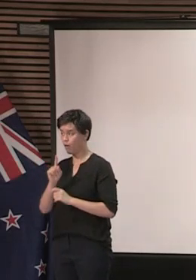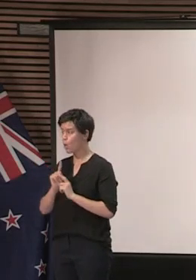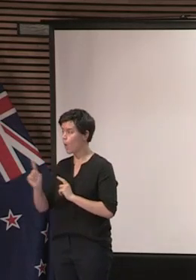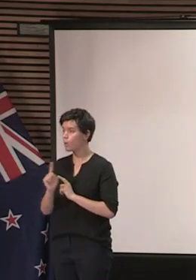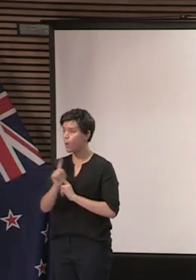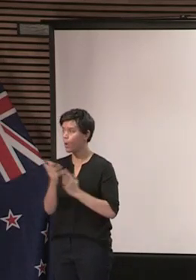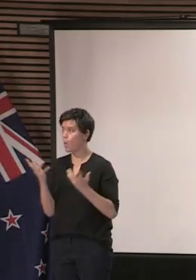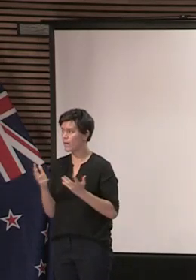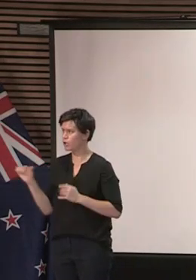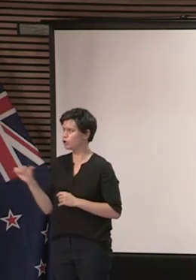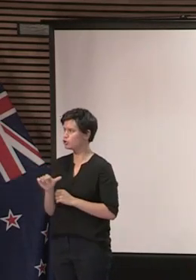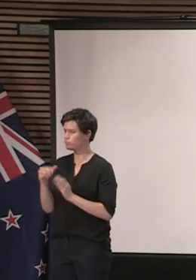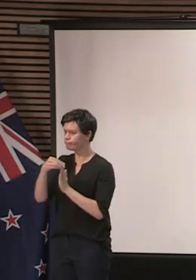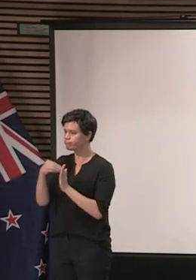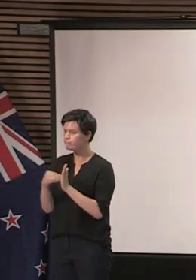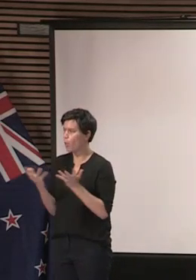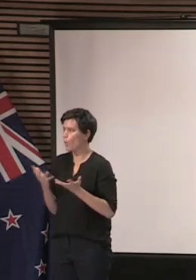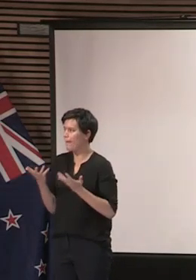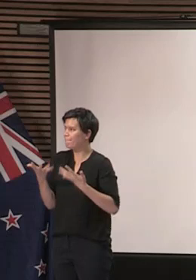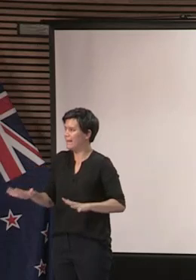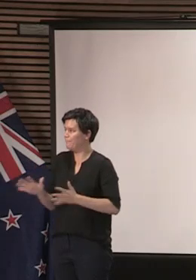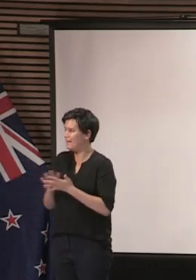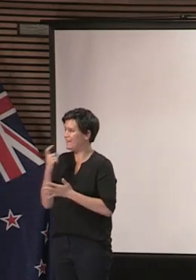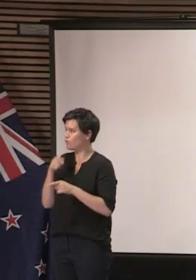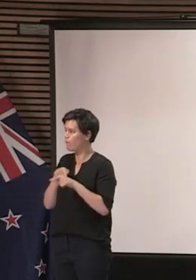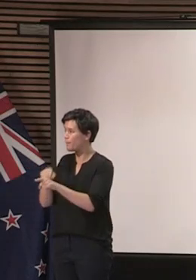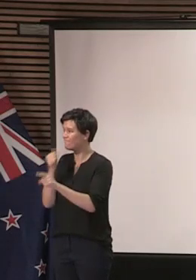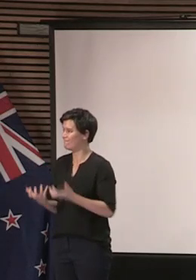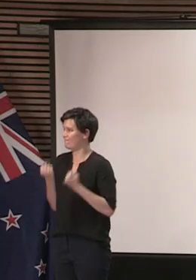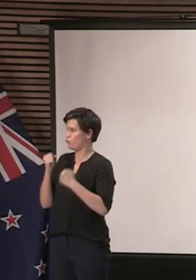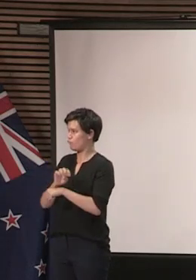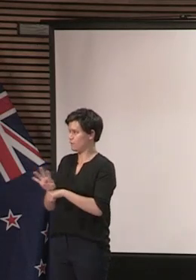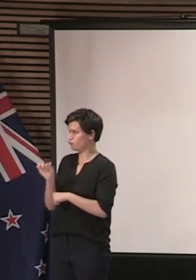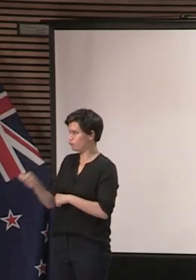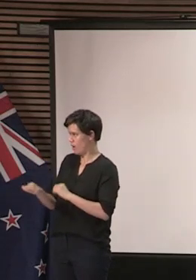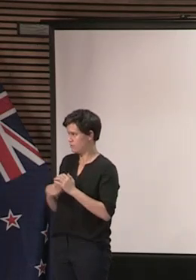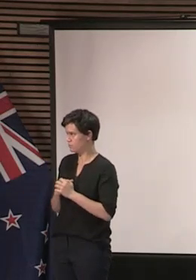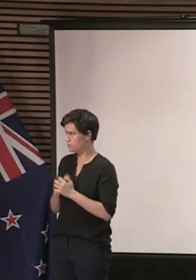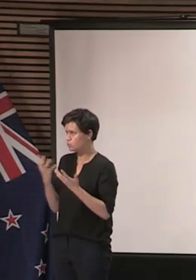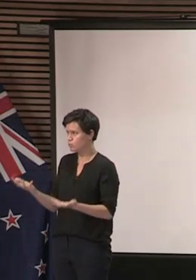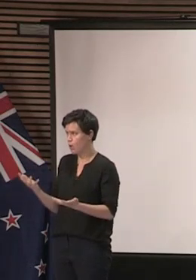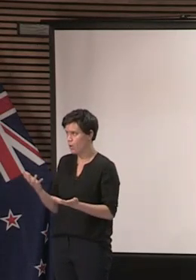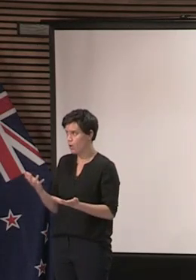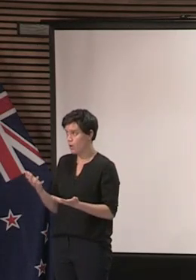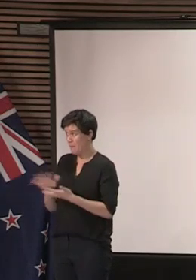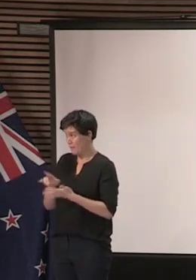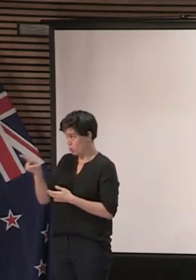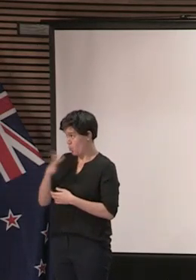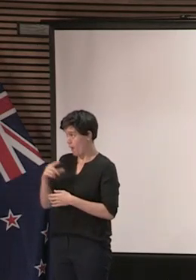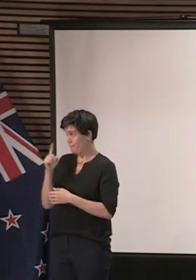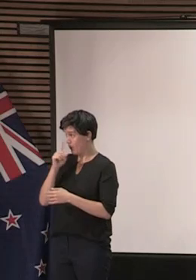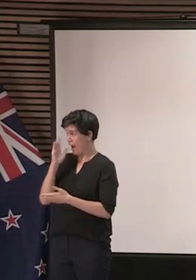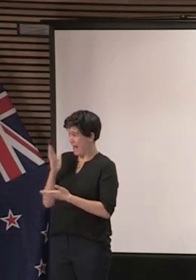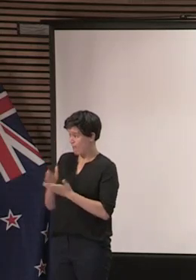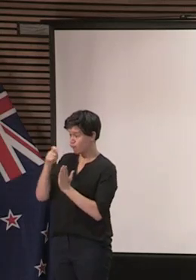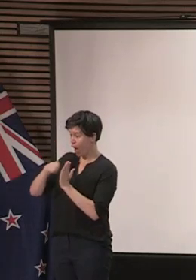best. As we look to potentially move to level 3 and people moving around more, are you asking people to be keeping sort of a written record of what